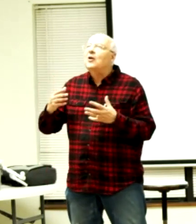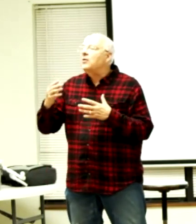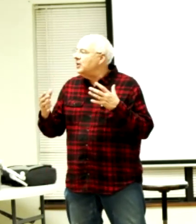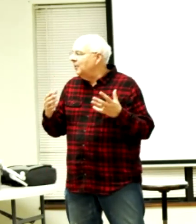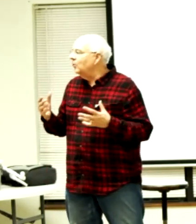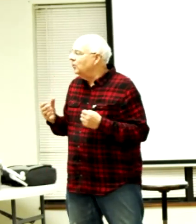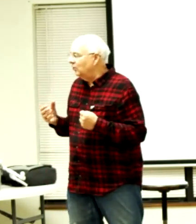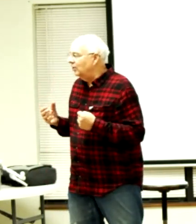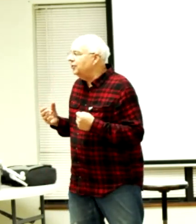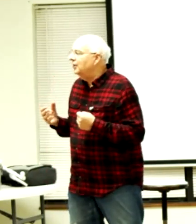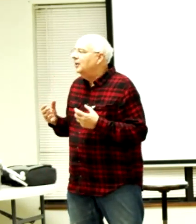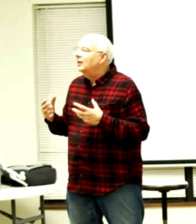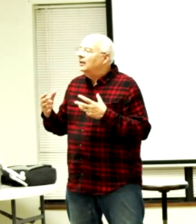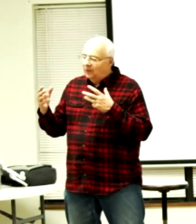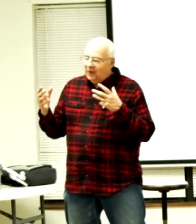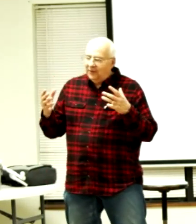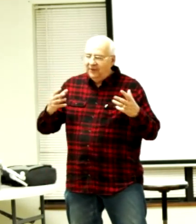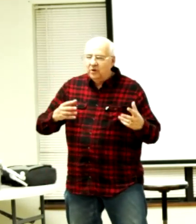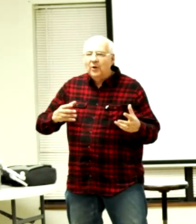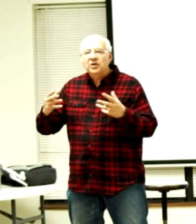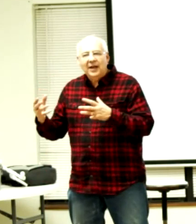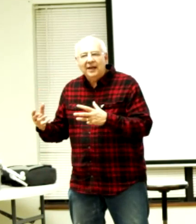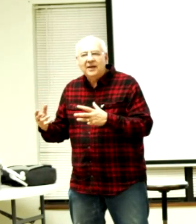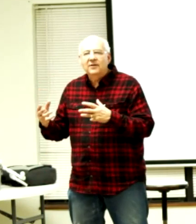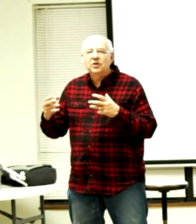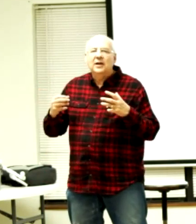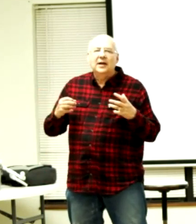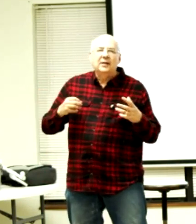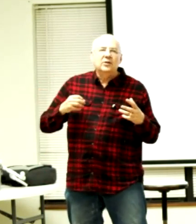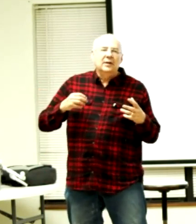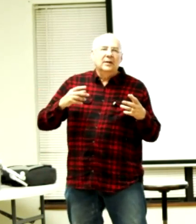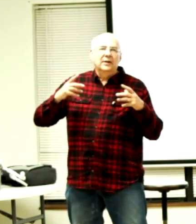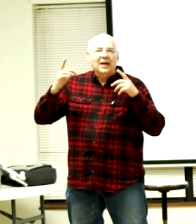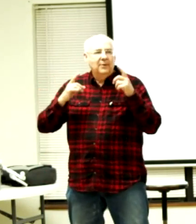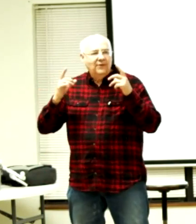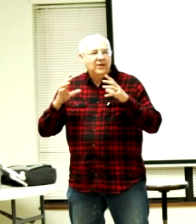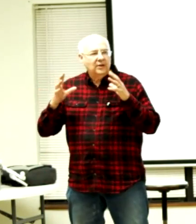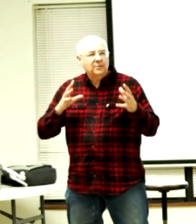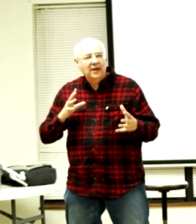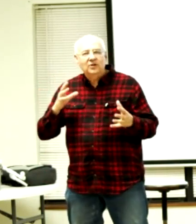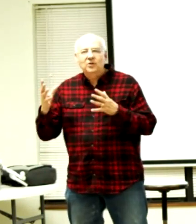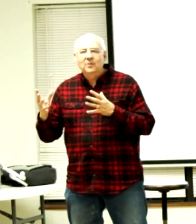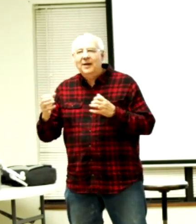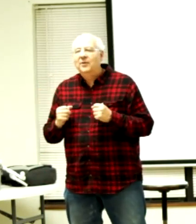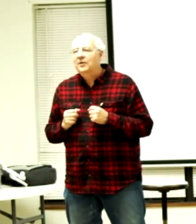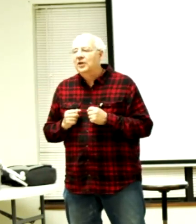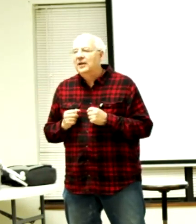fairly reasonable rules with the directionality of the signs, the type of facial expressions you make with the